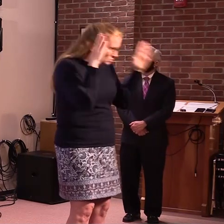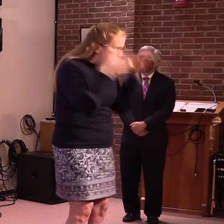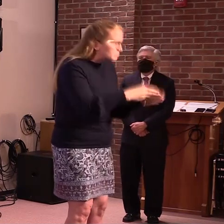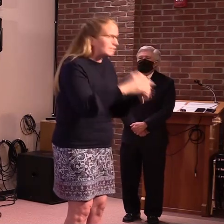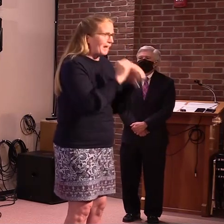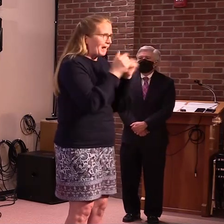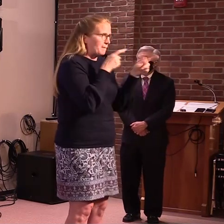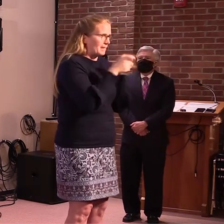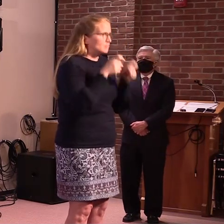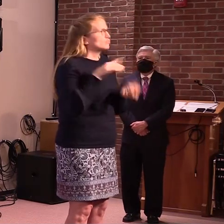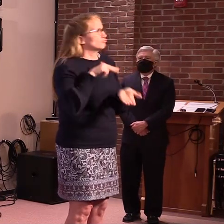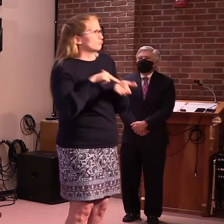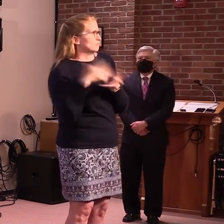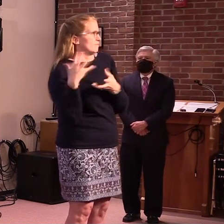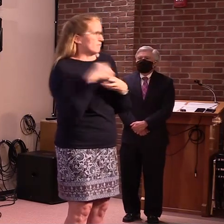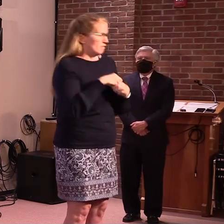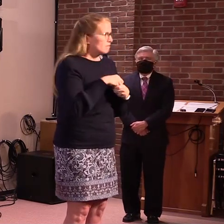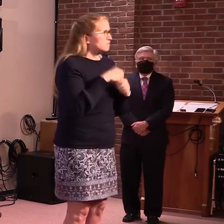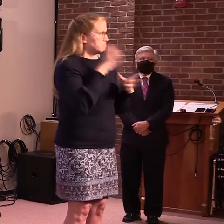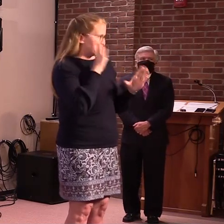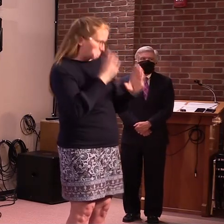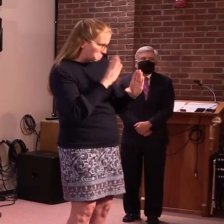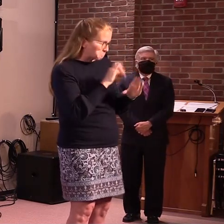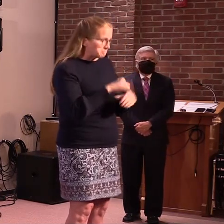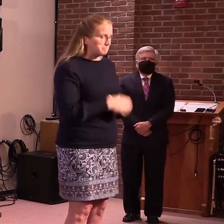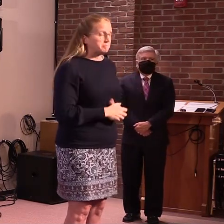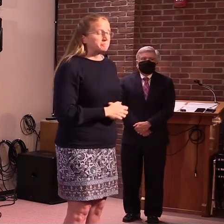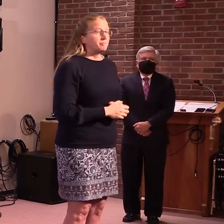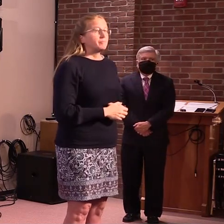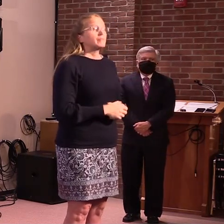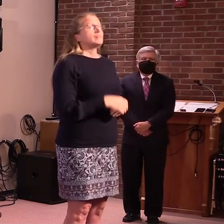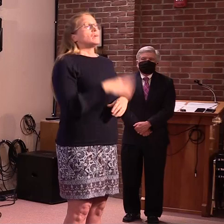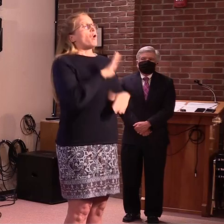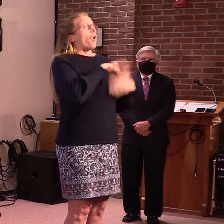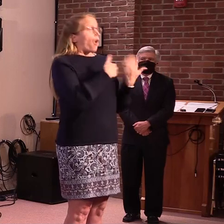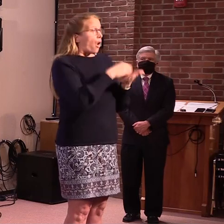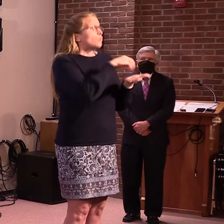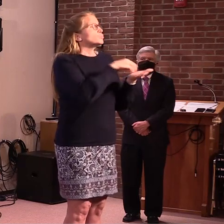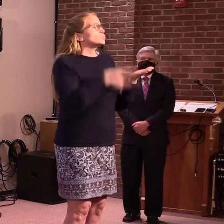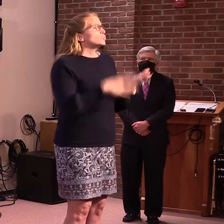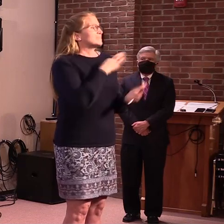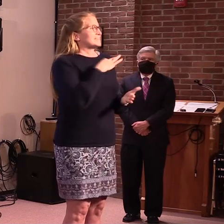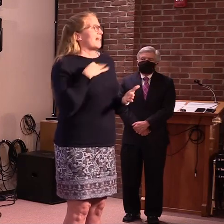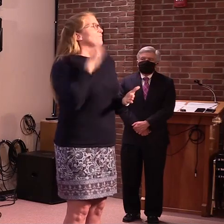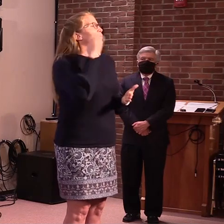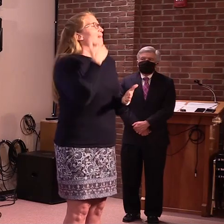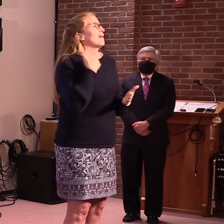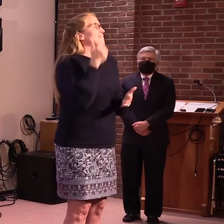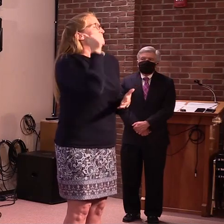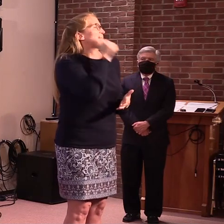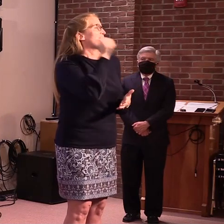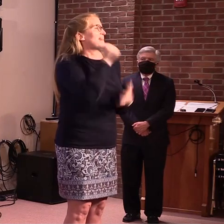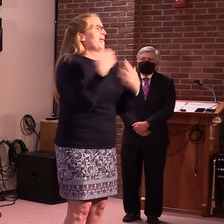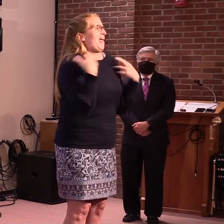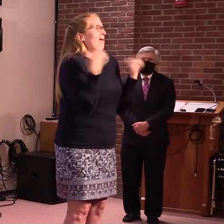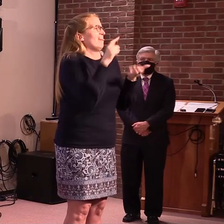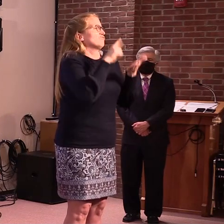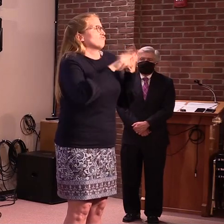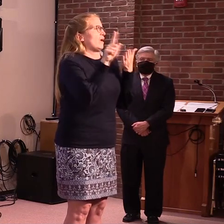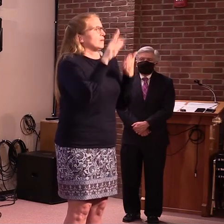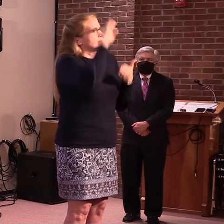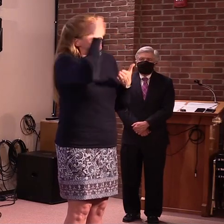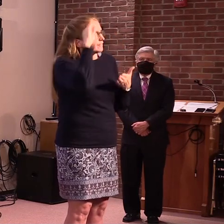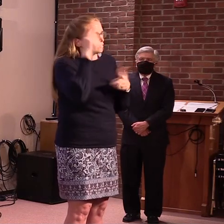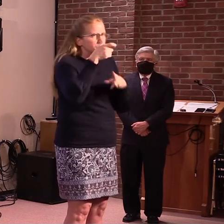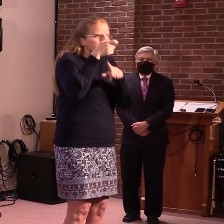In terms of health screenings, all students and staff will have a daily health check at first point of contact with the school. Schools will be